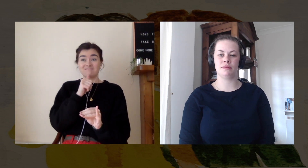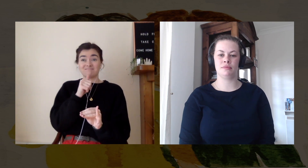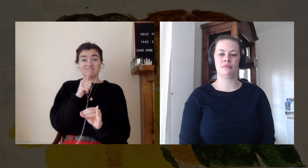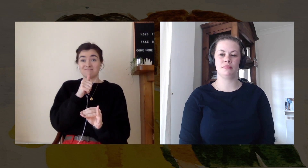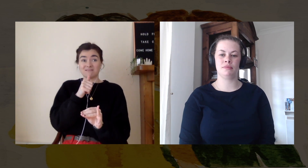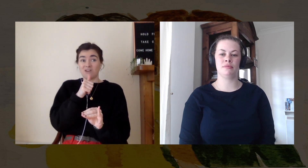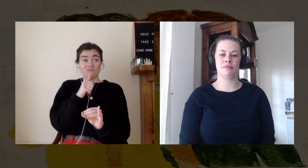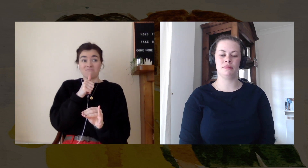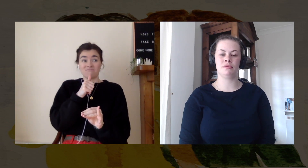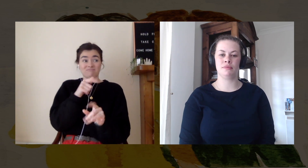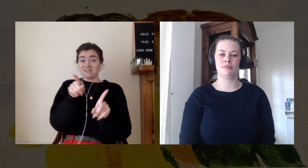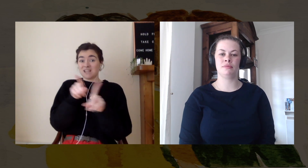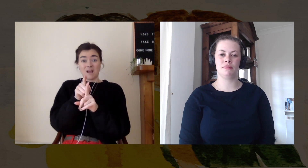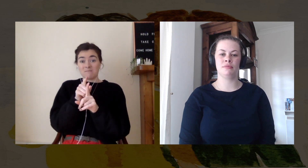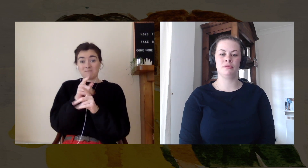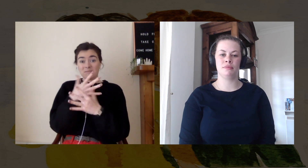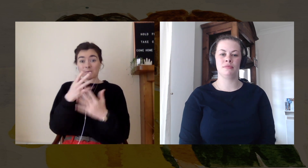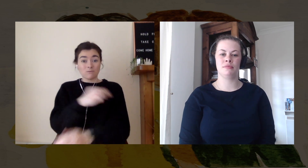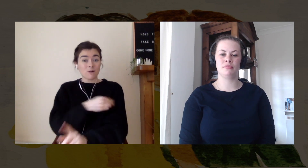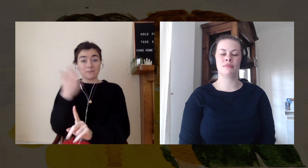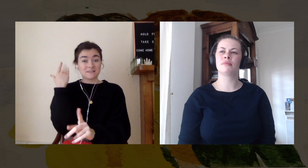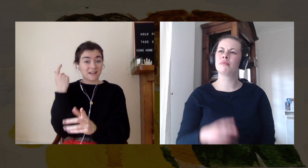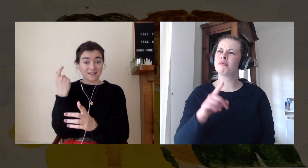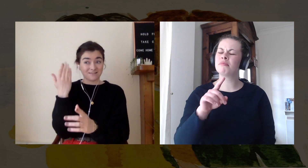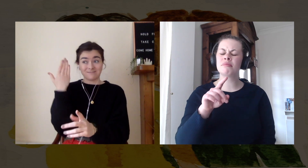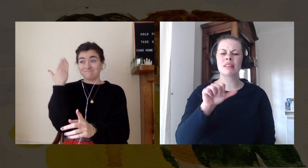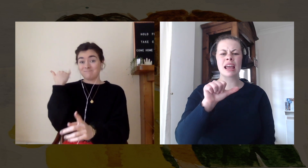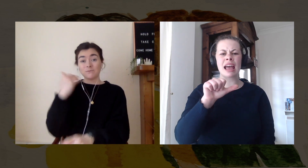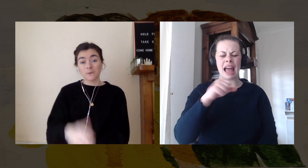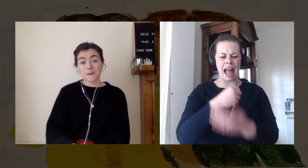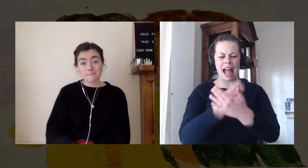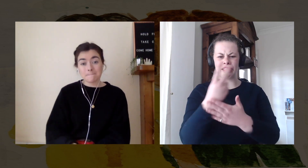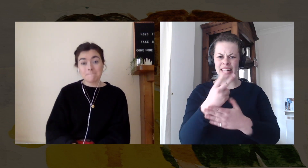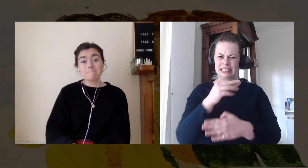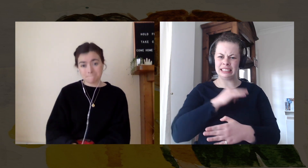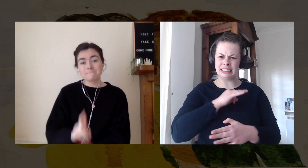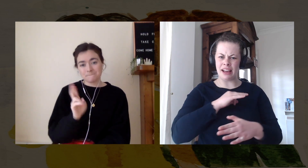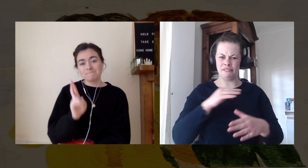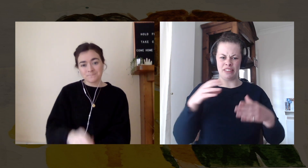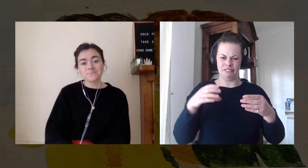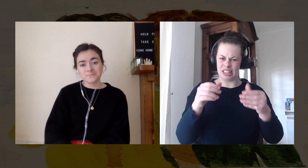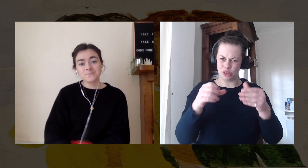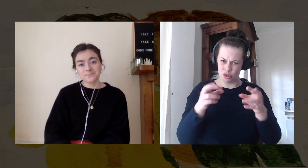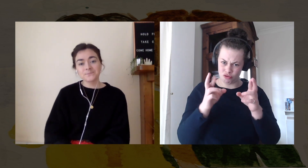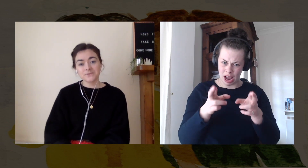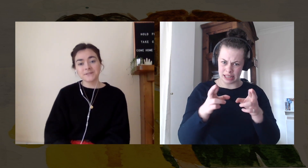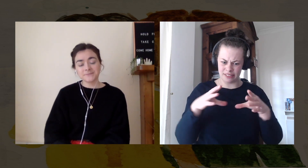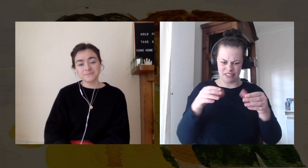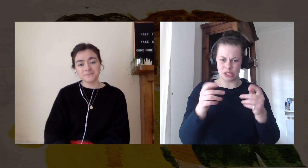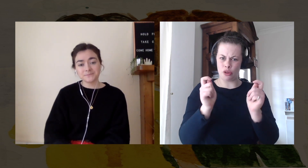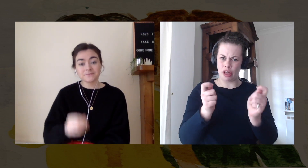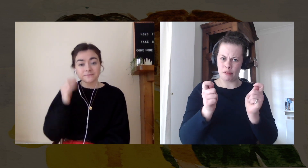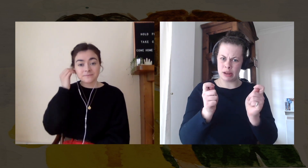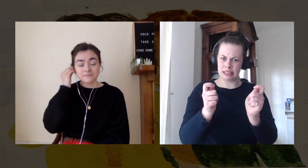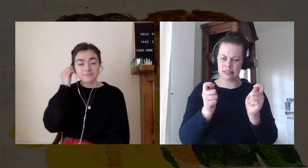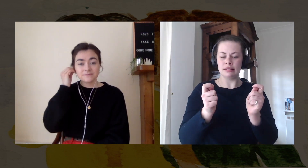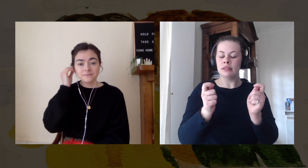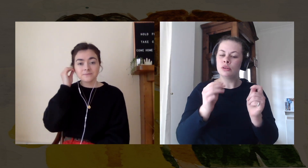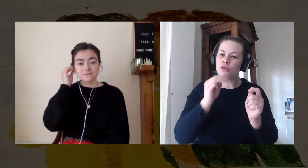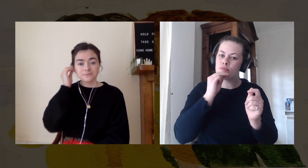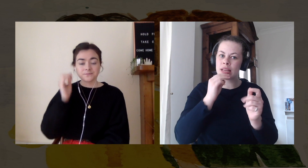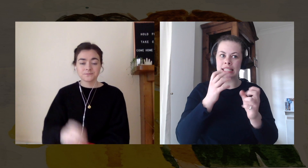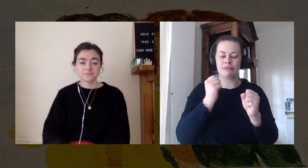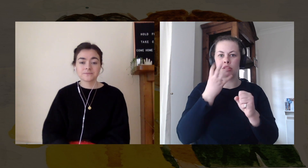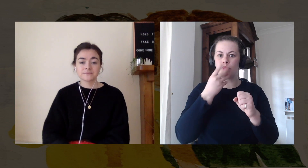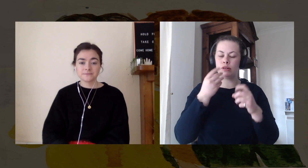Isn't Anthony a physiotherapist? He is, yeah. So he's got this beautiful way of seeing sign language interpreting and knowing